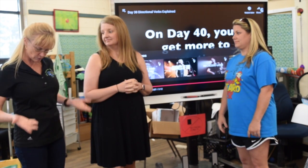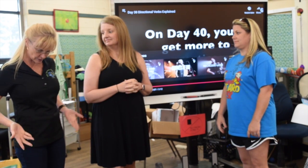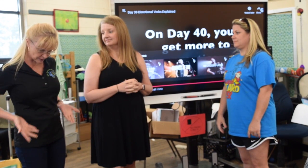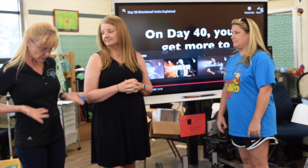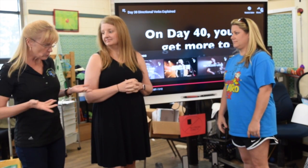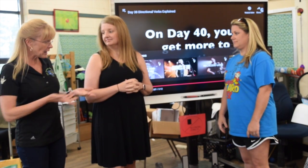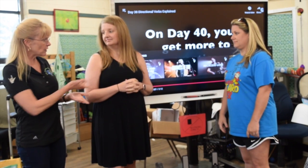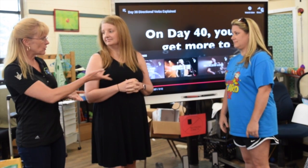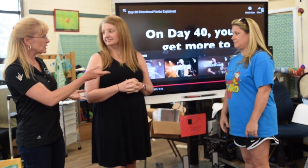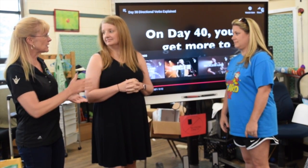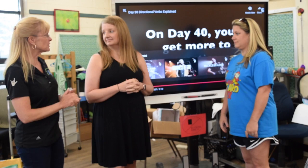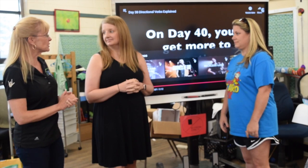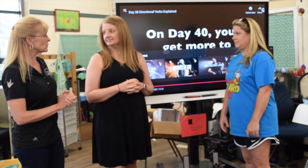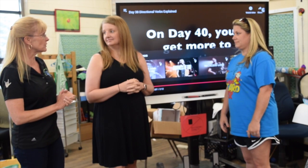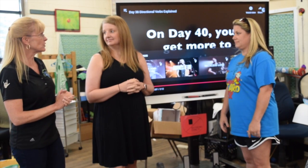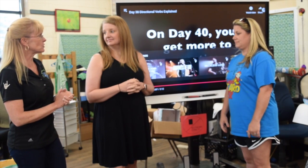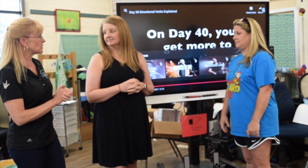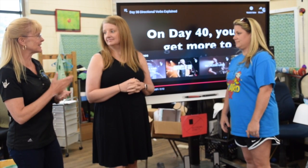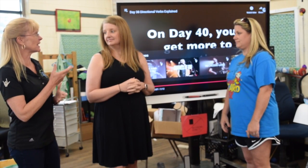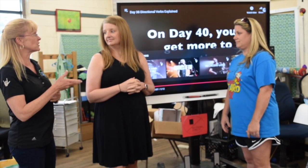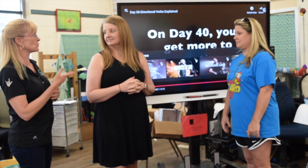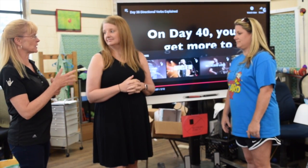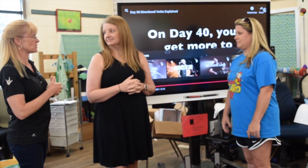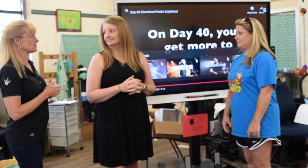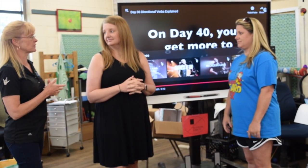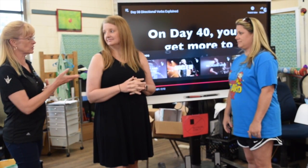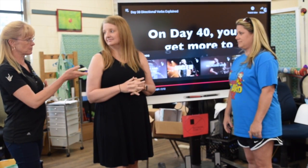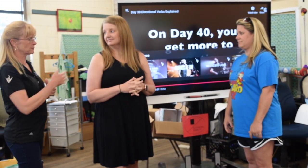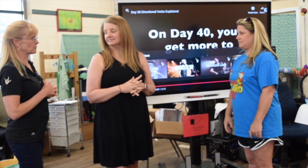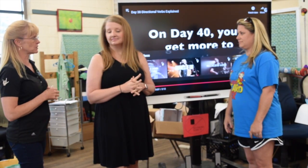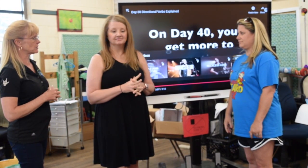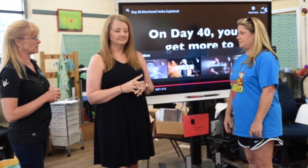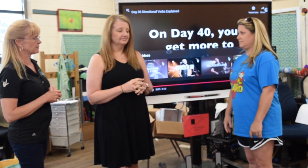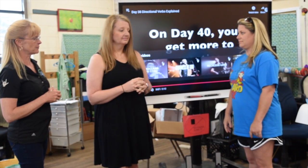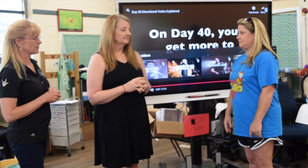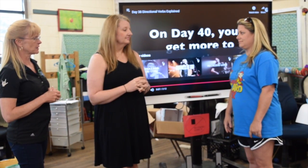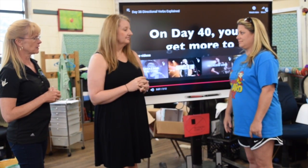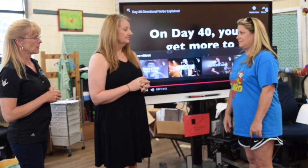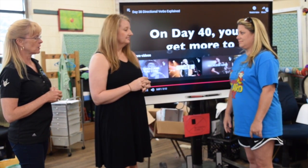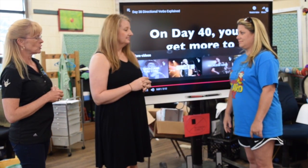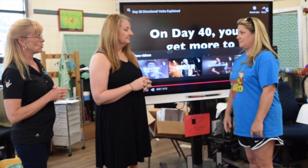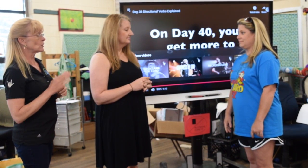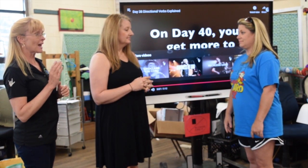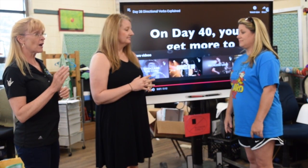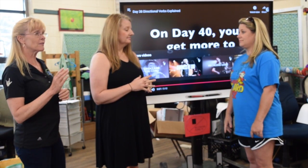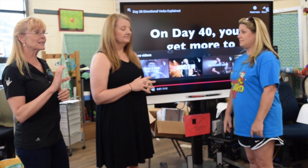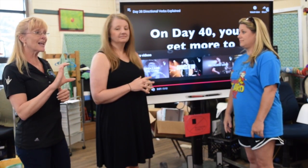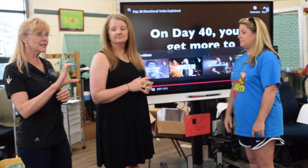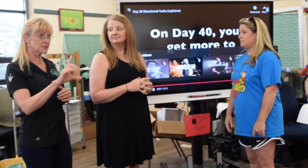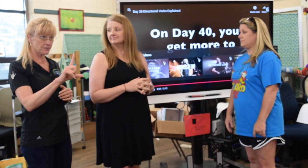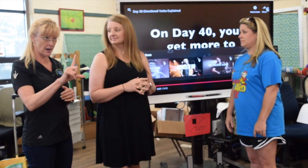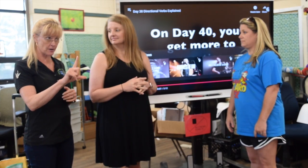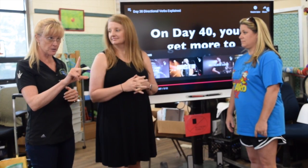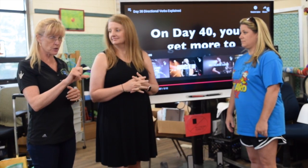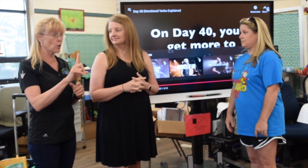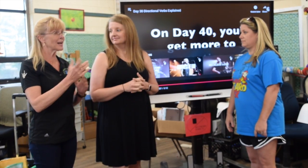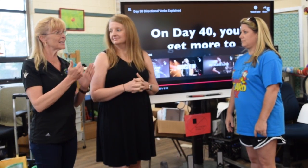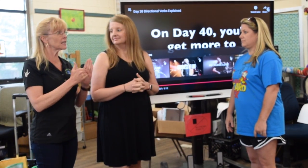really. How are you going to give it to her? If you did a directional verb, what would you do? You now have a classifier. So again, in